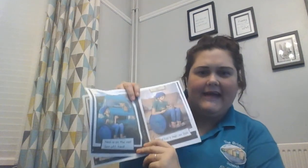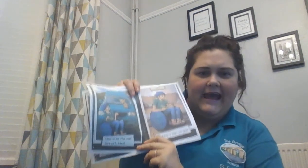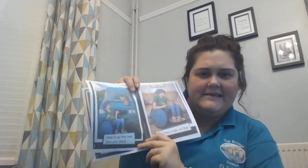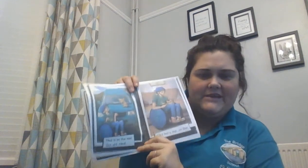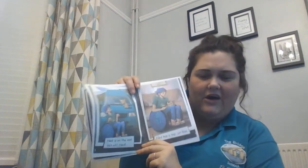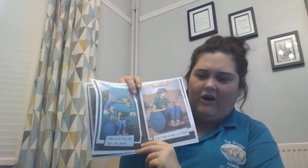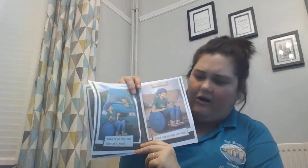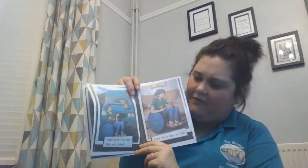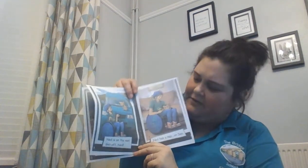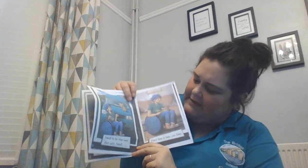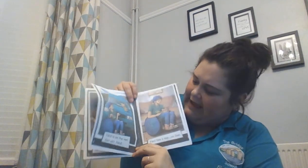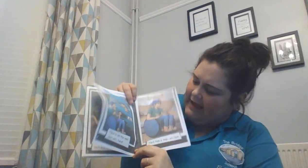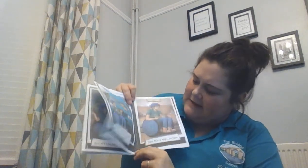Get off, Ned.